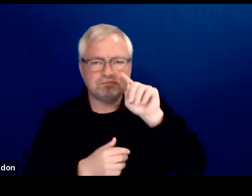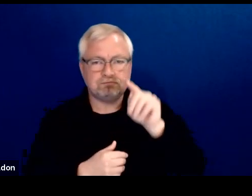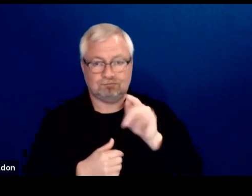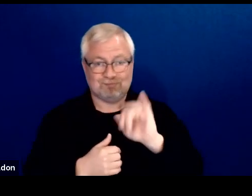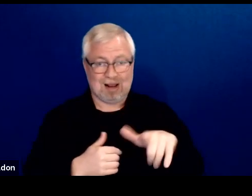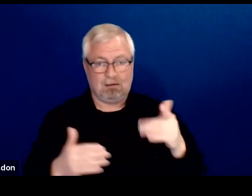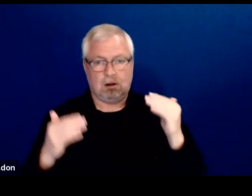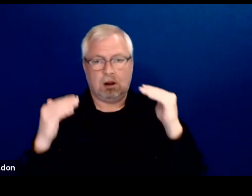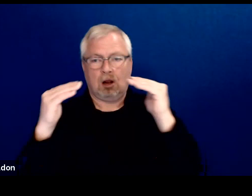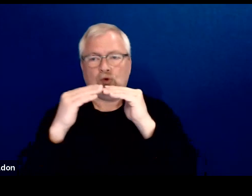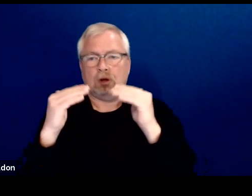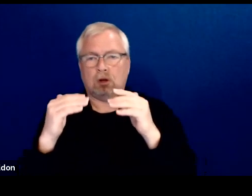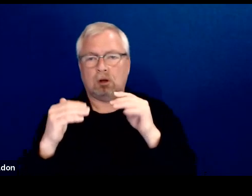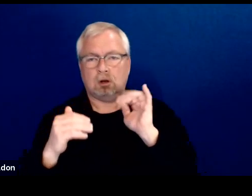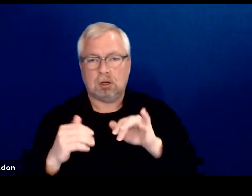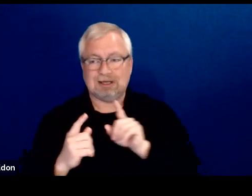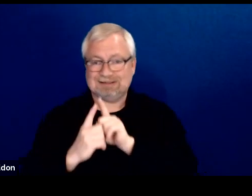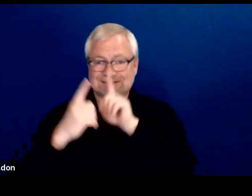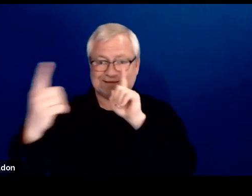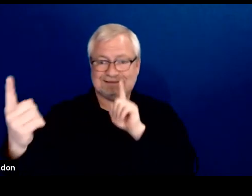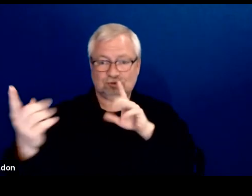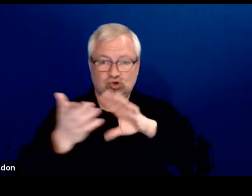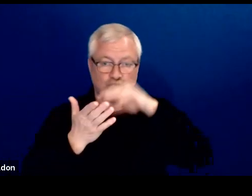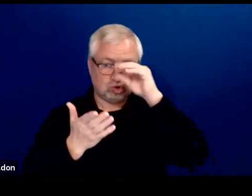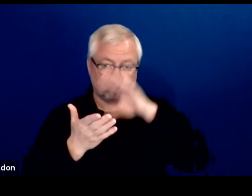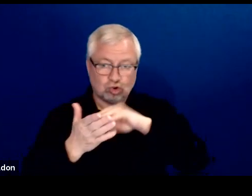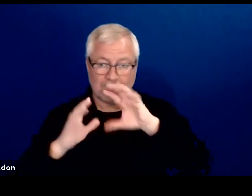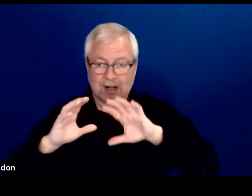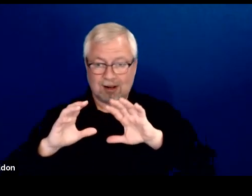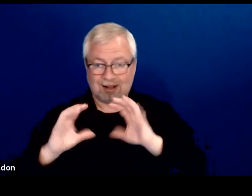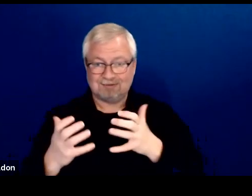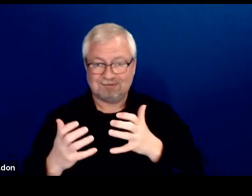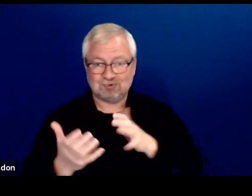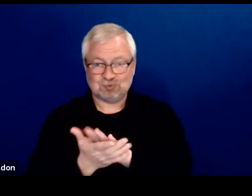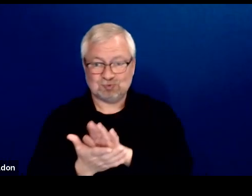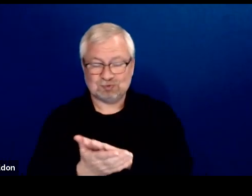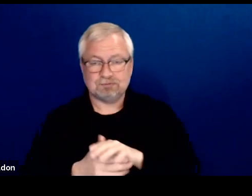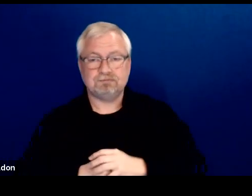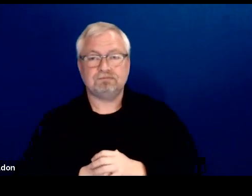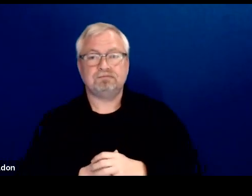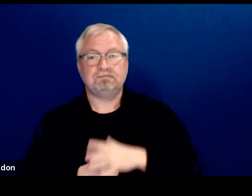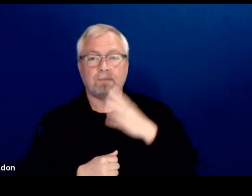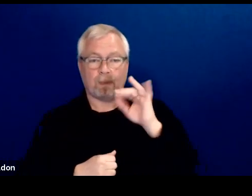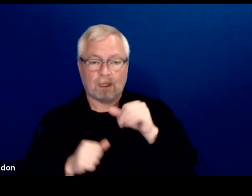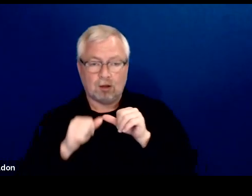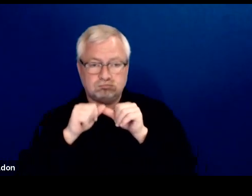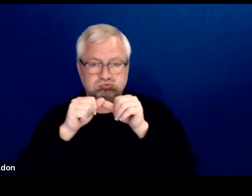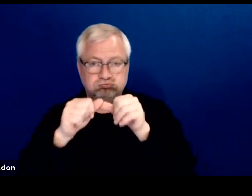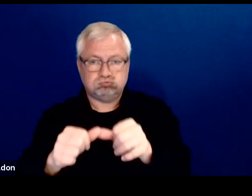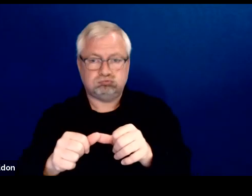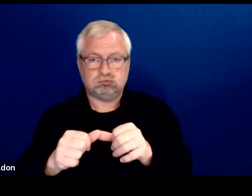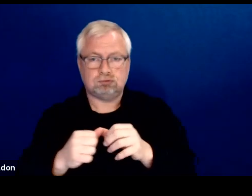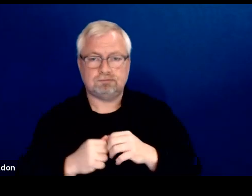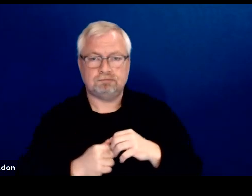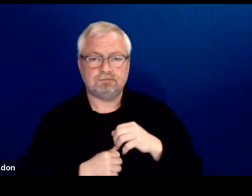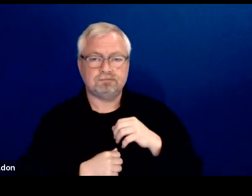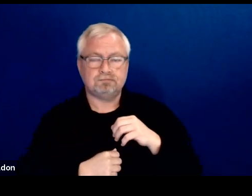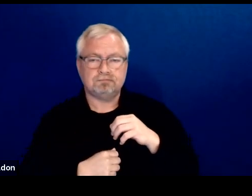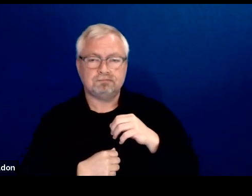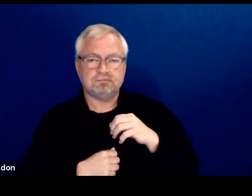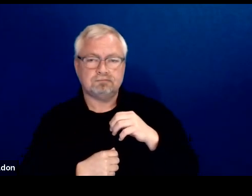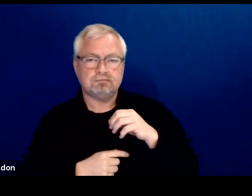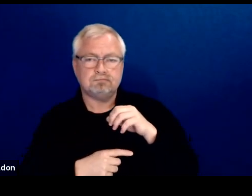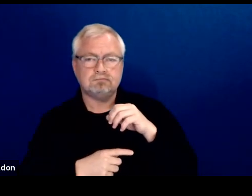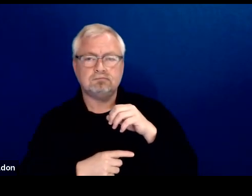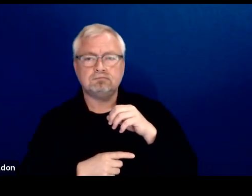most at-risk Minnesotans. This is more of a challenge than you might think. There's civil liberties issues to come here. The idea of identifying people and how do we single